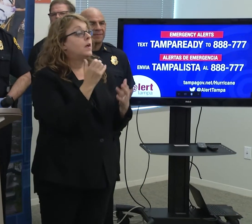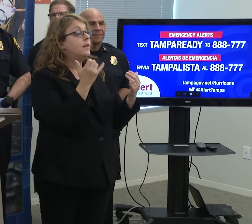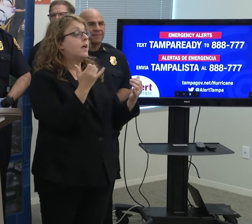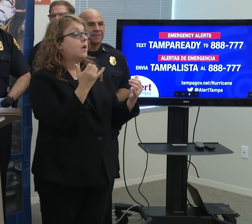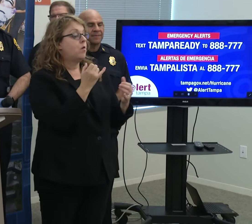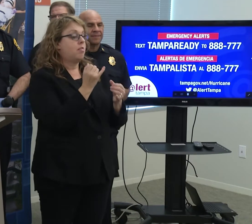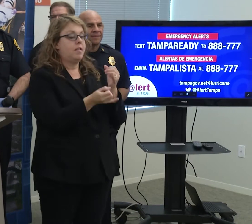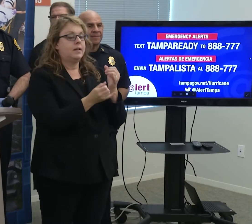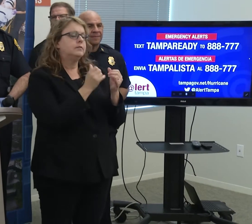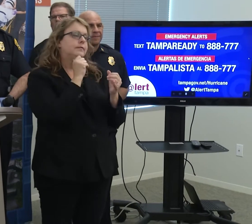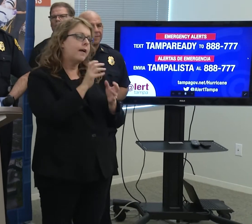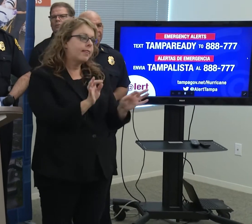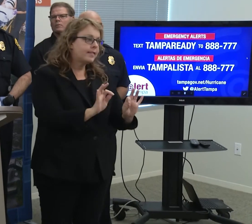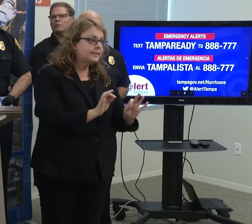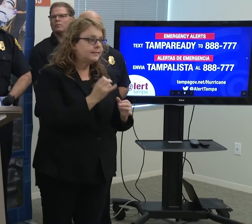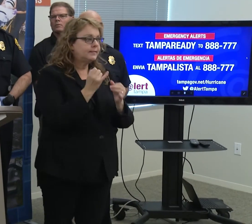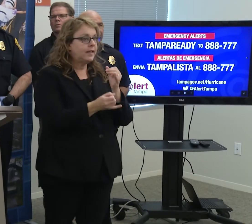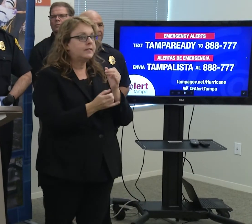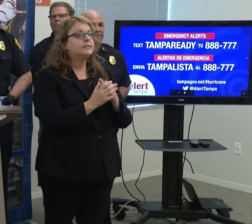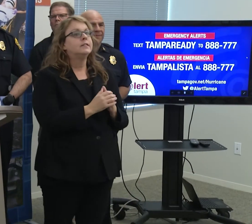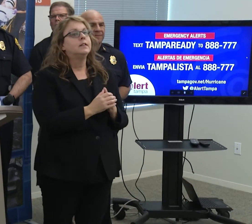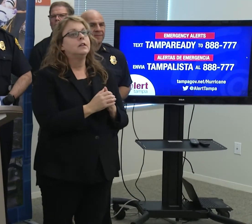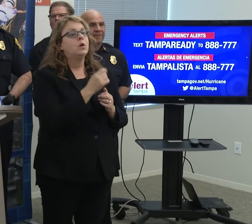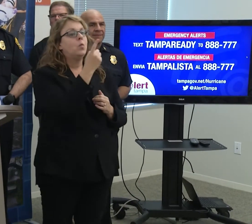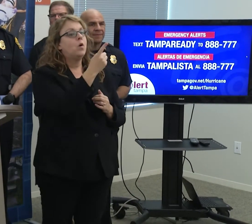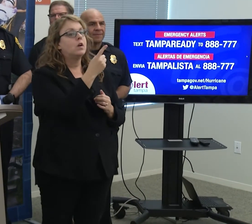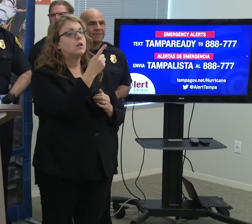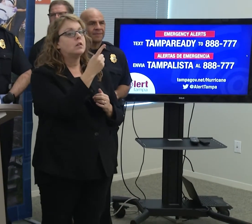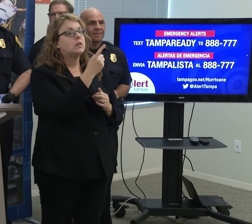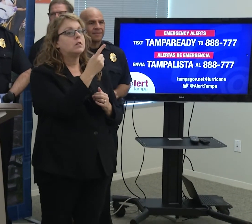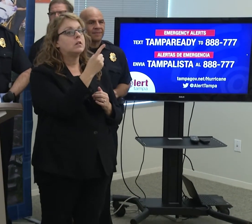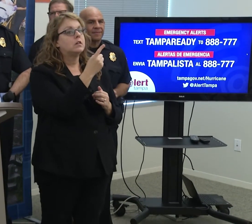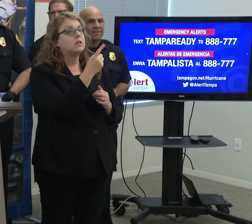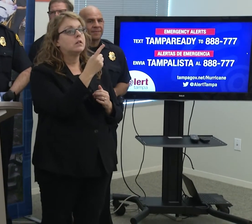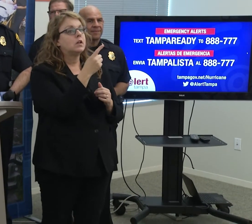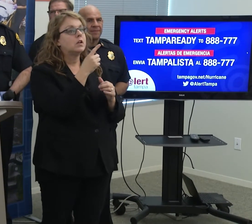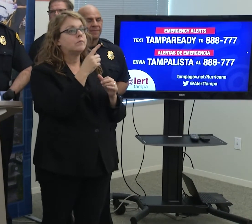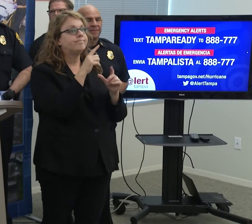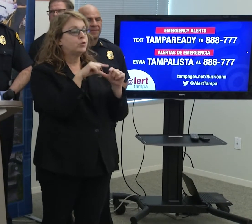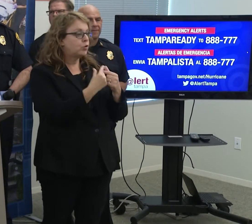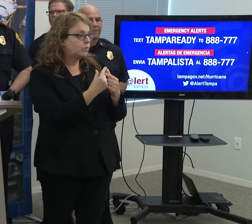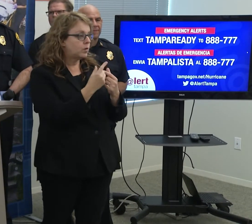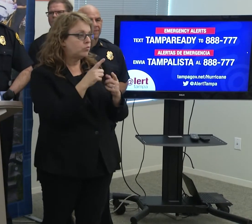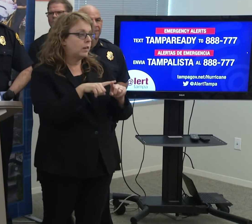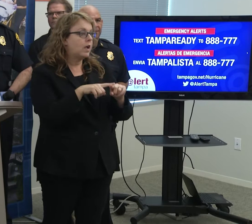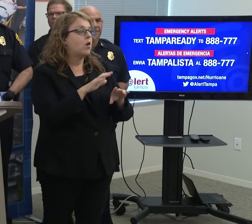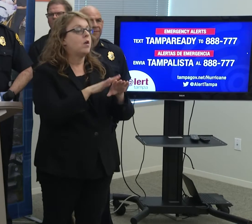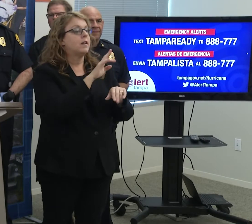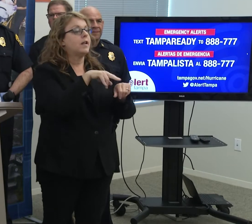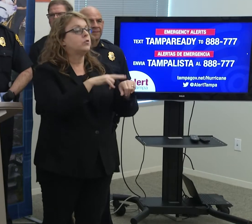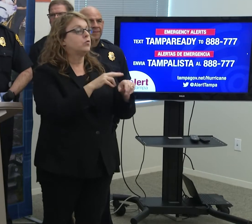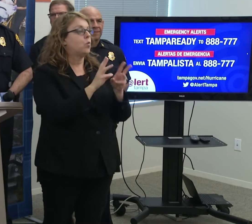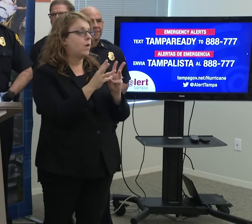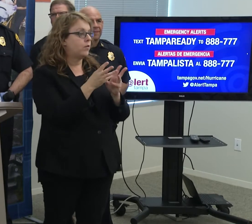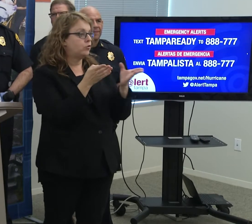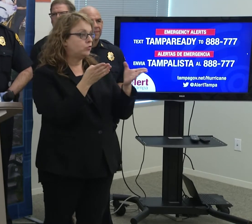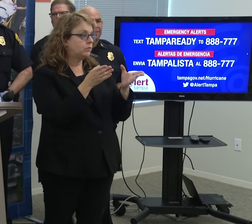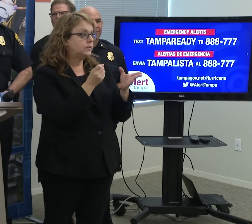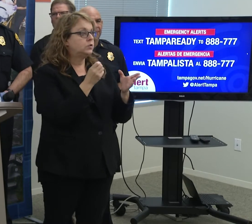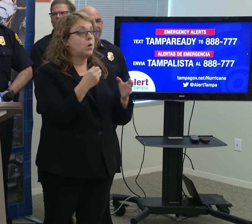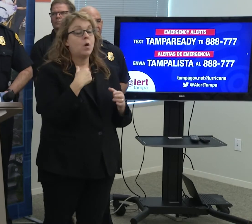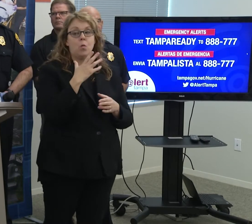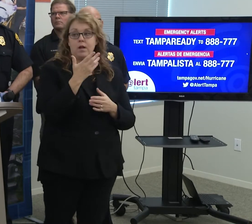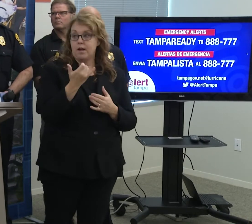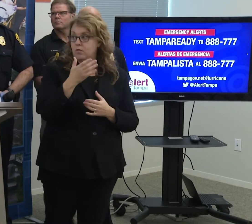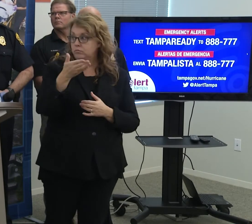now, last but certainly not least, one entity that we certainly rely heavily on is the National Weather Service. So I